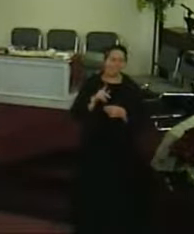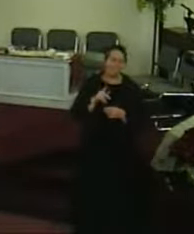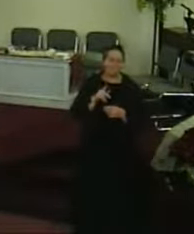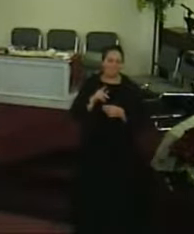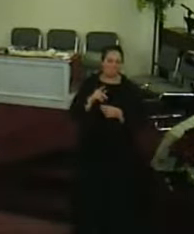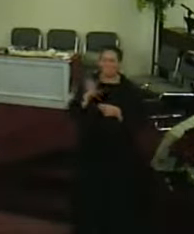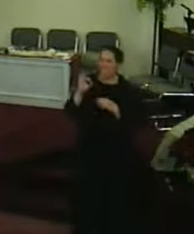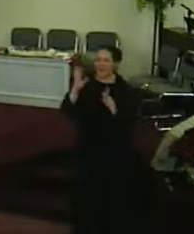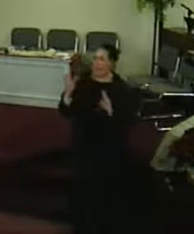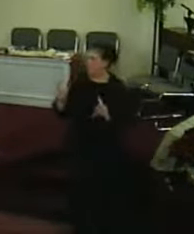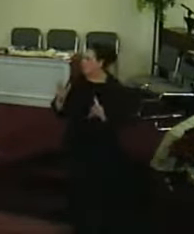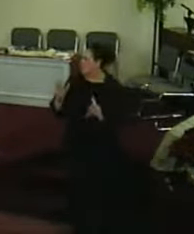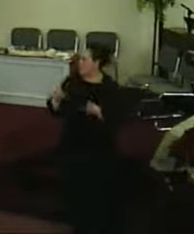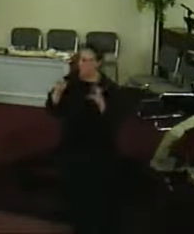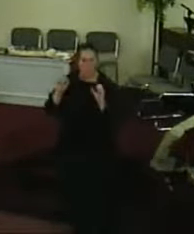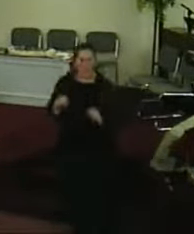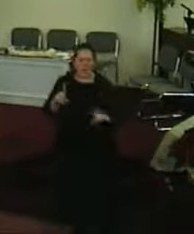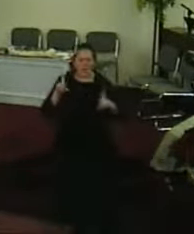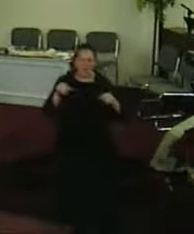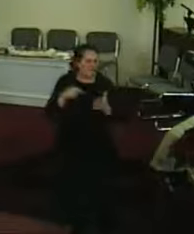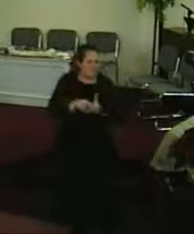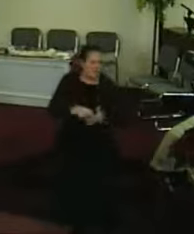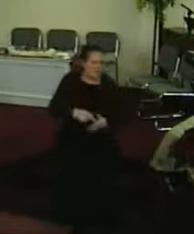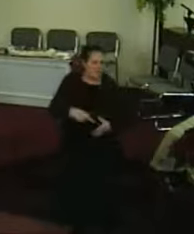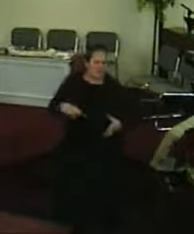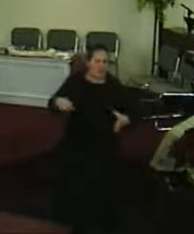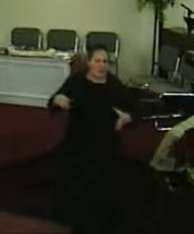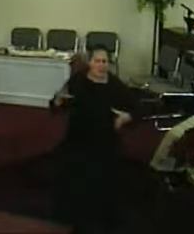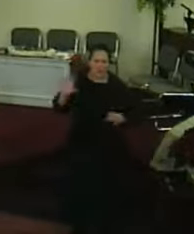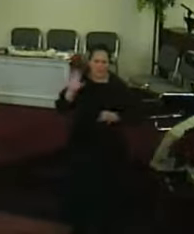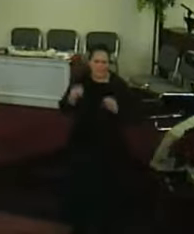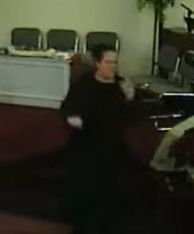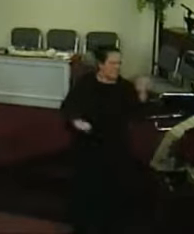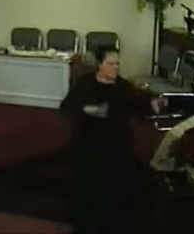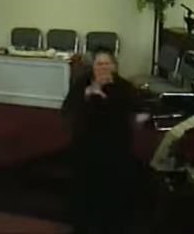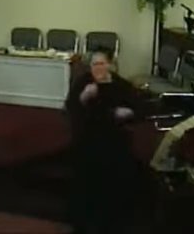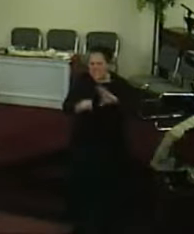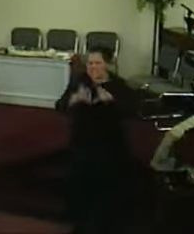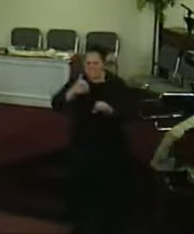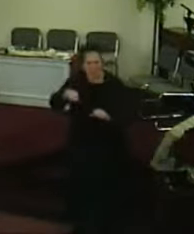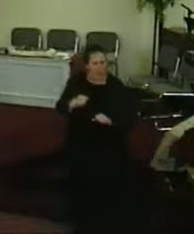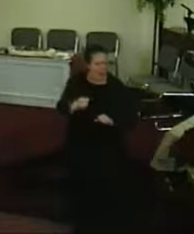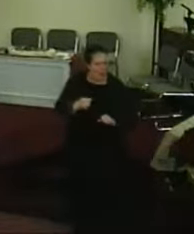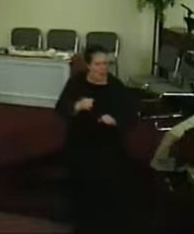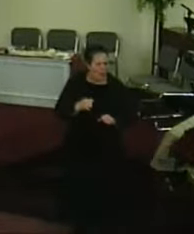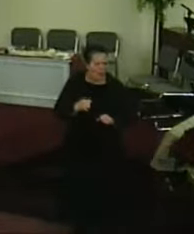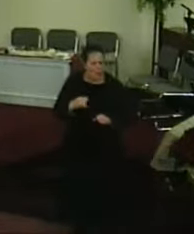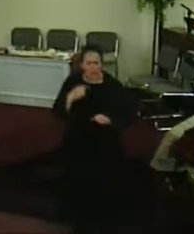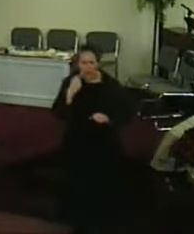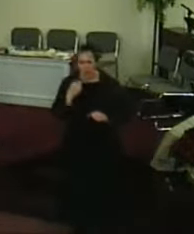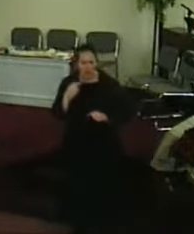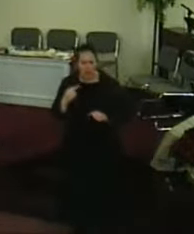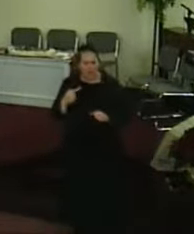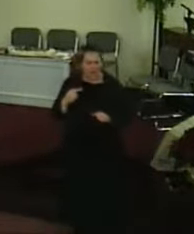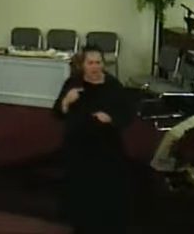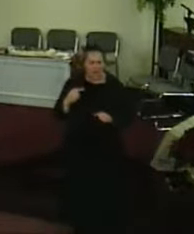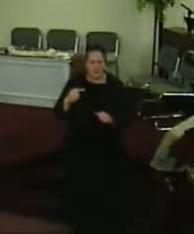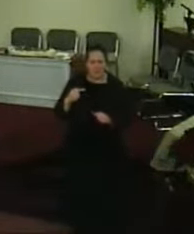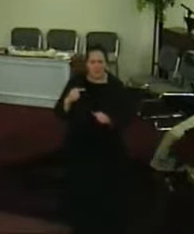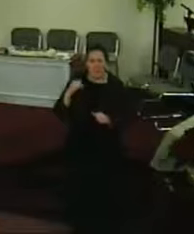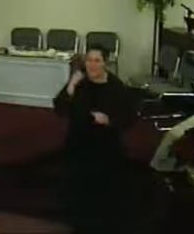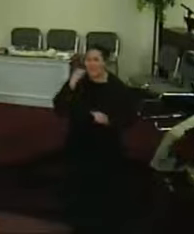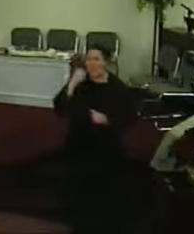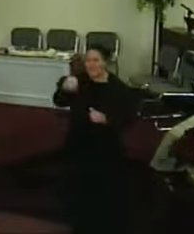together that we can take St. Joe. We've got the power. If God be for us, who can be against us? And that all sounds really good.